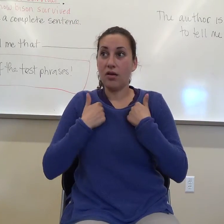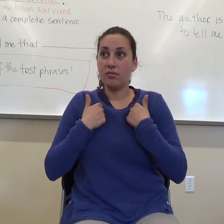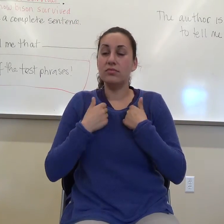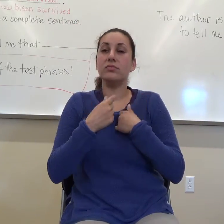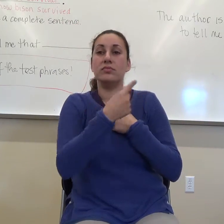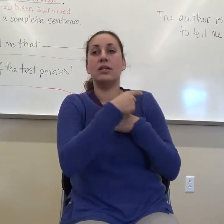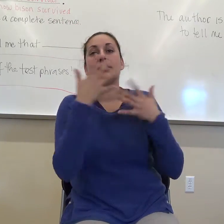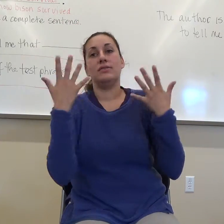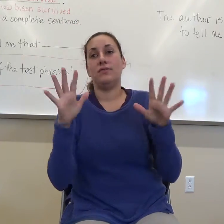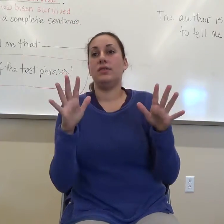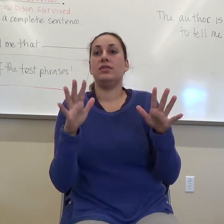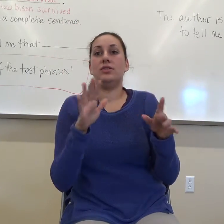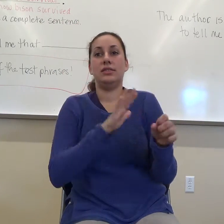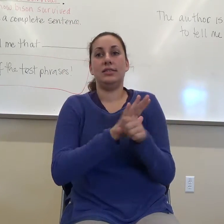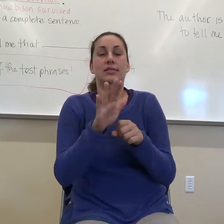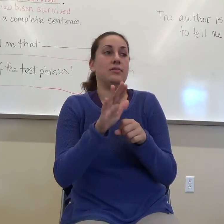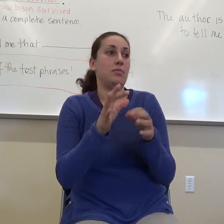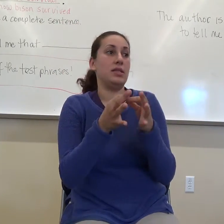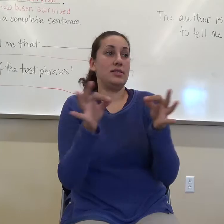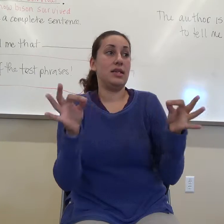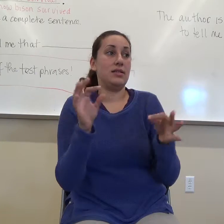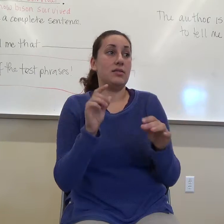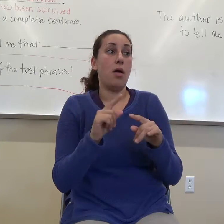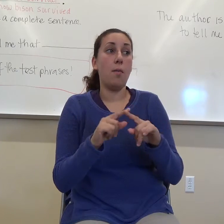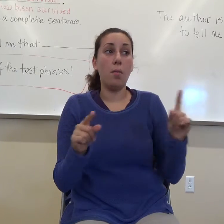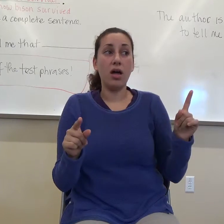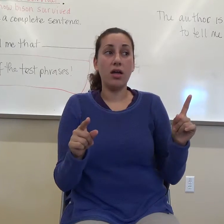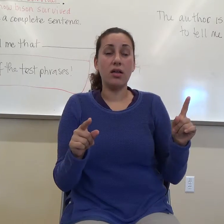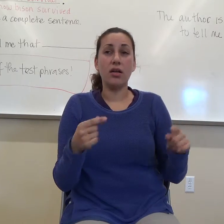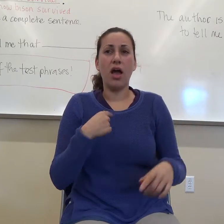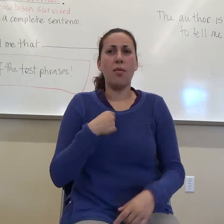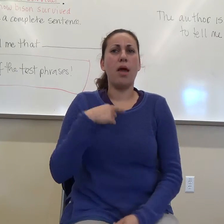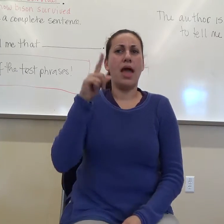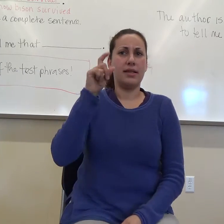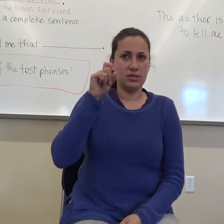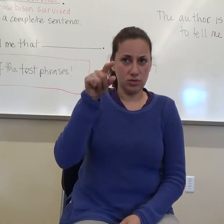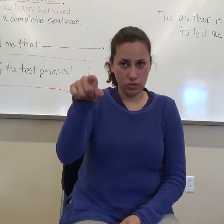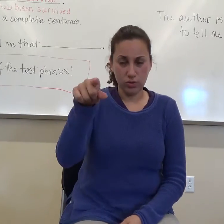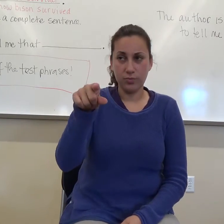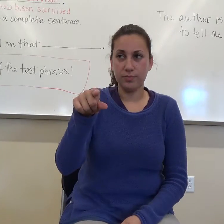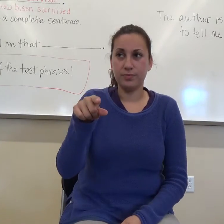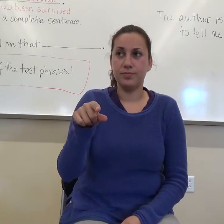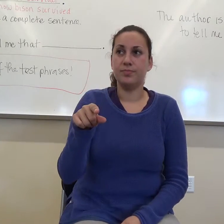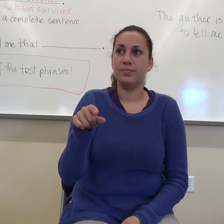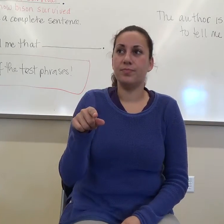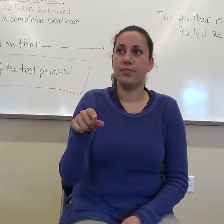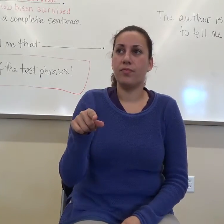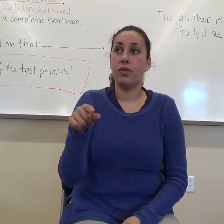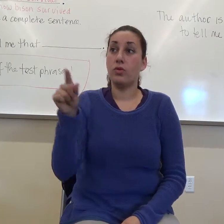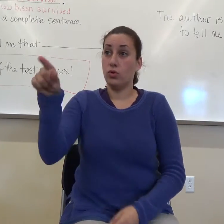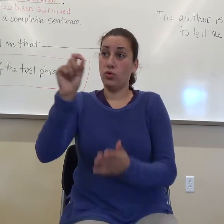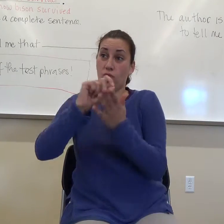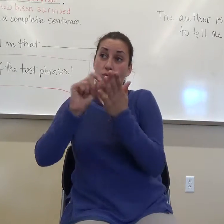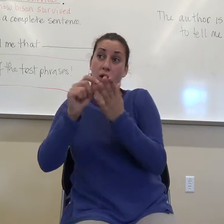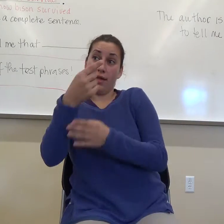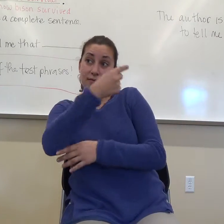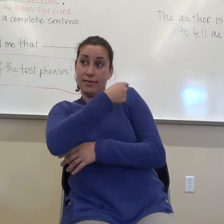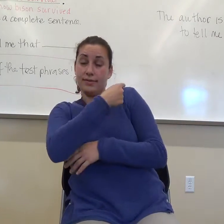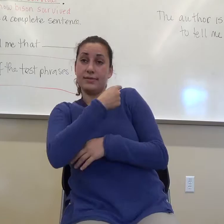sentence. But my question is, if you write this, my question is